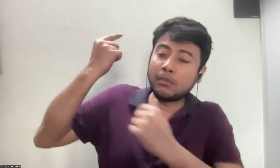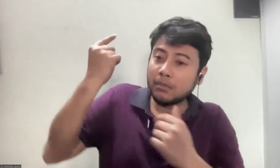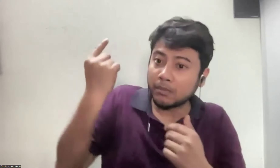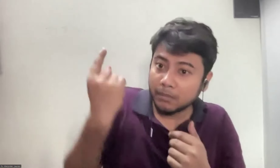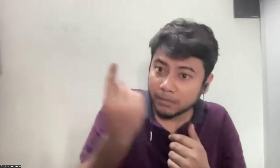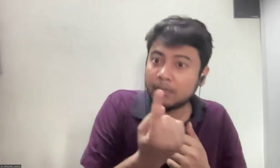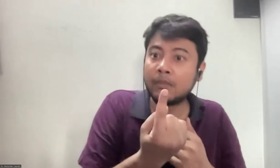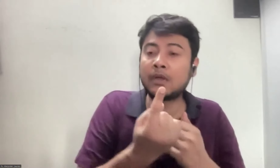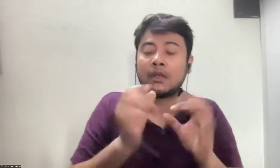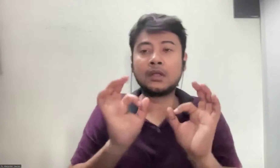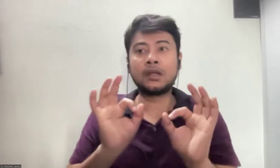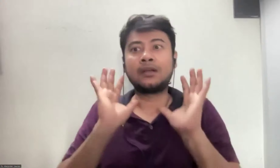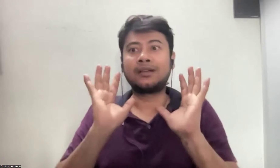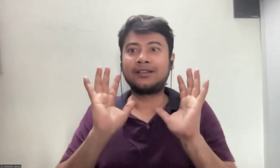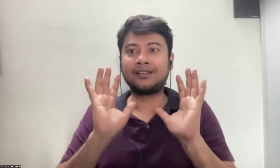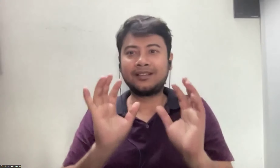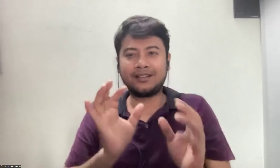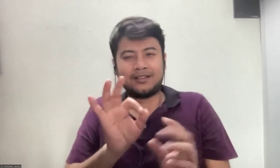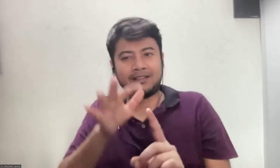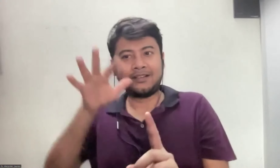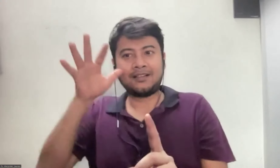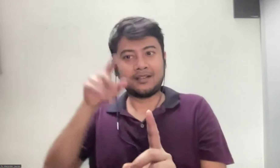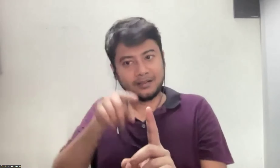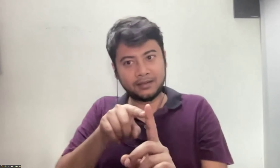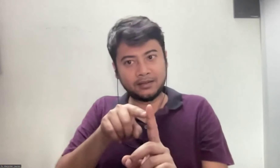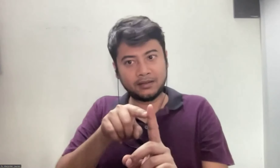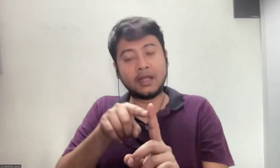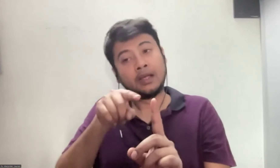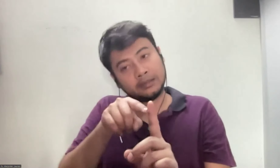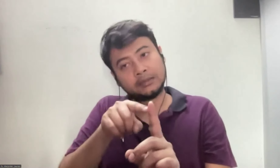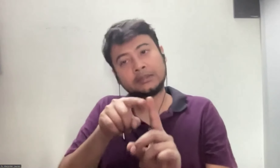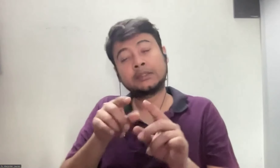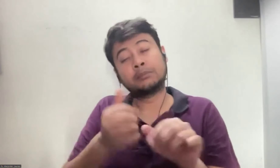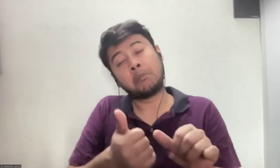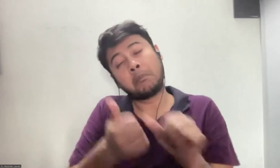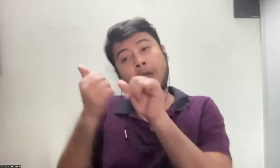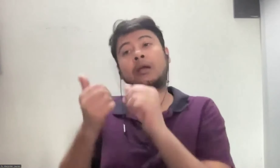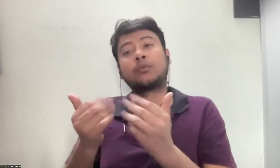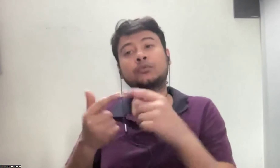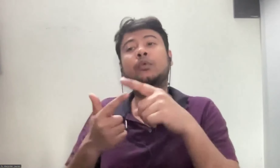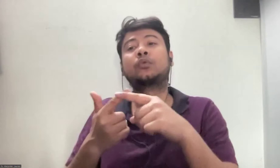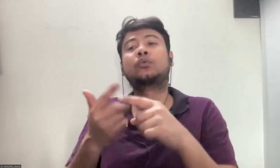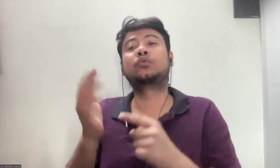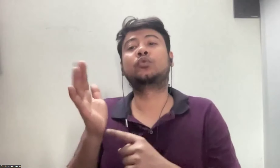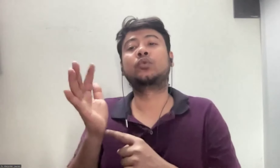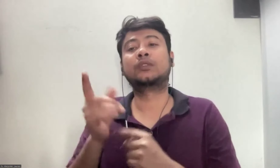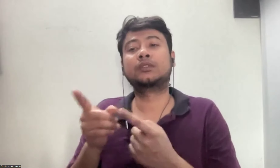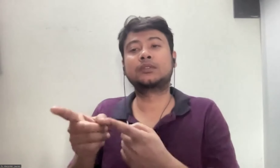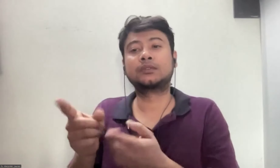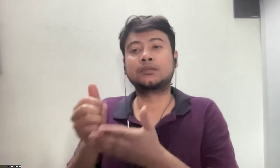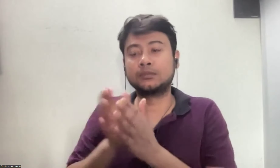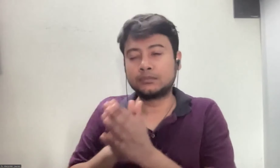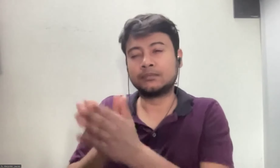worshipping Tulsi. So every part of Tulsi actually, whether it is leaf or whether it is the